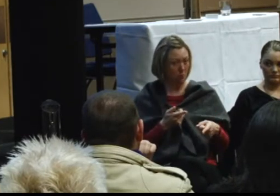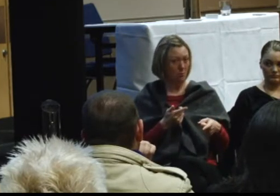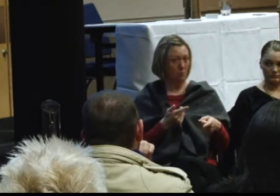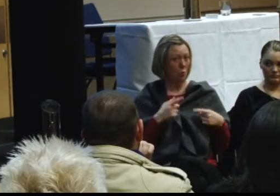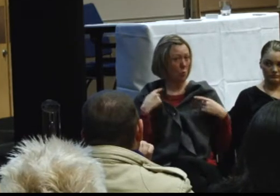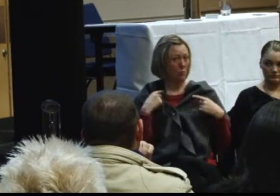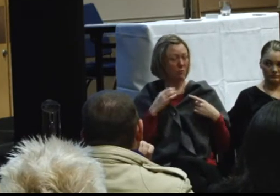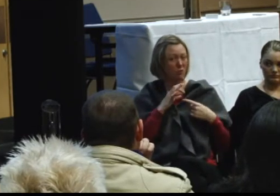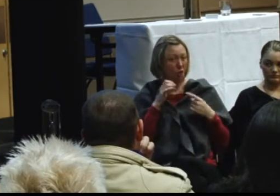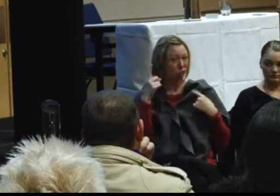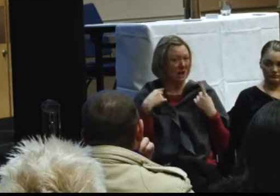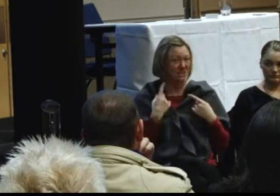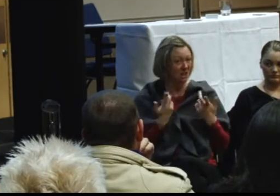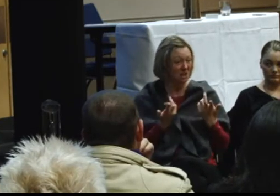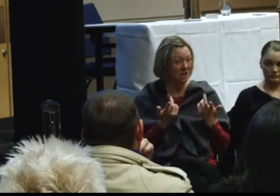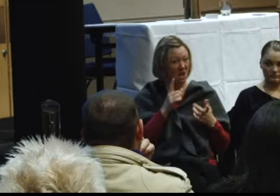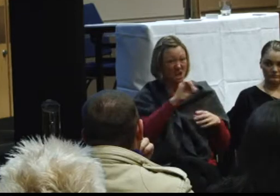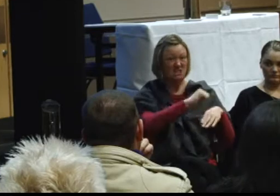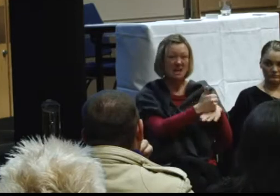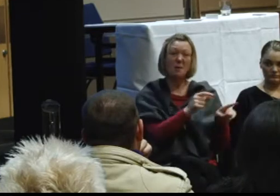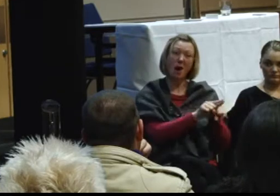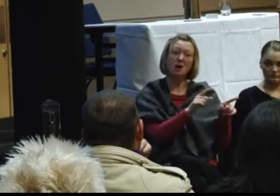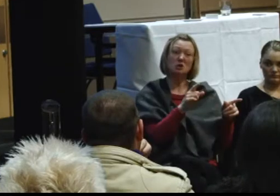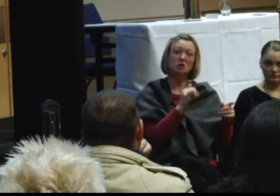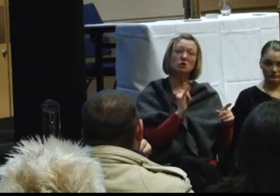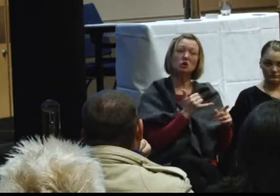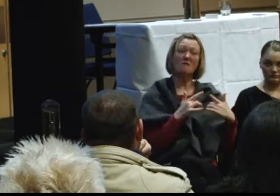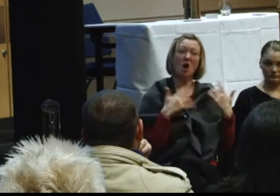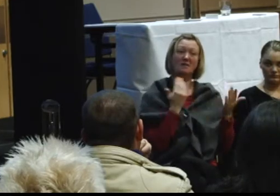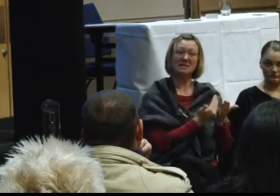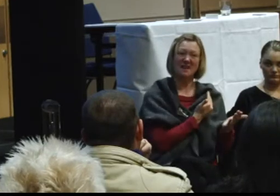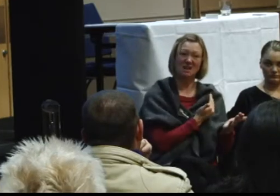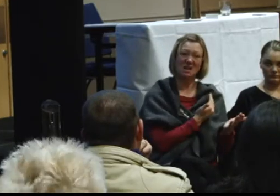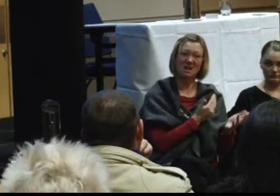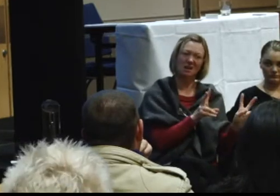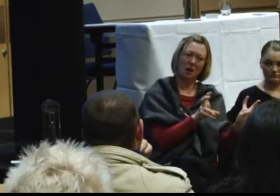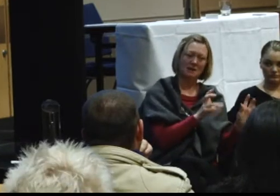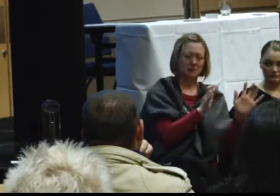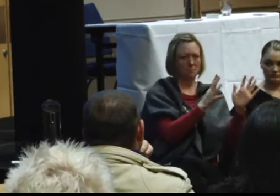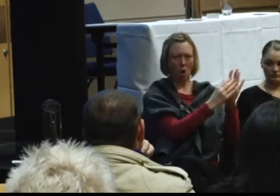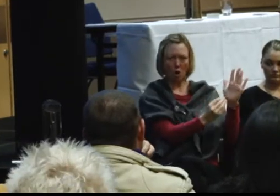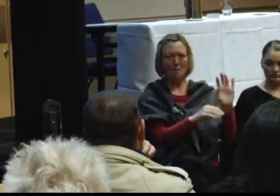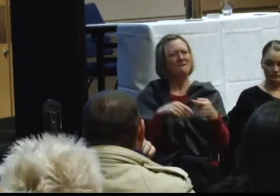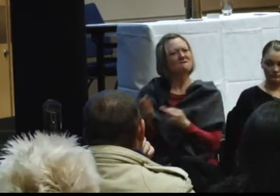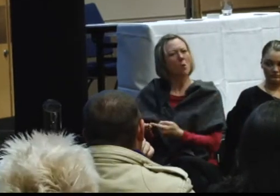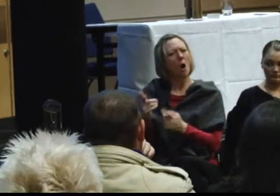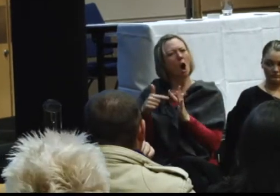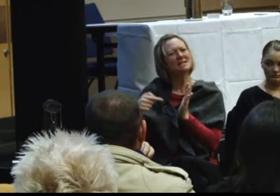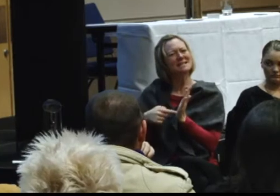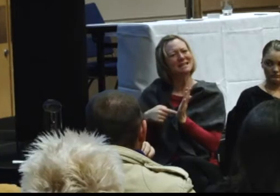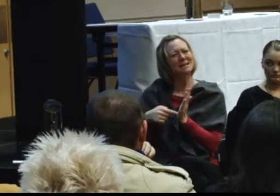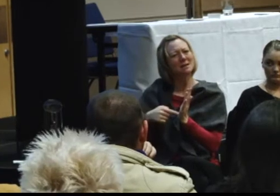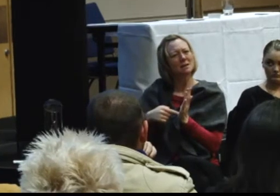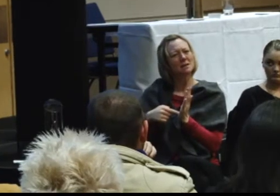up something like Surf Lifesaving, but for IT? So that, for example, facilities in schools that are sitting dormant